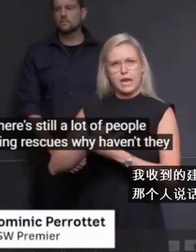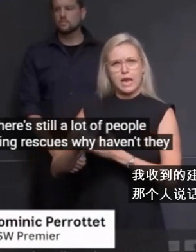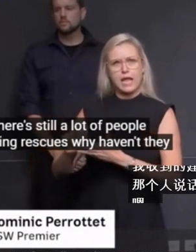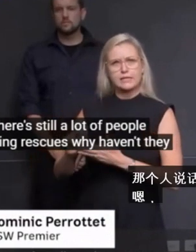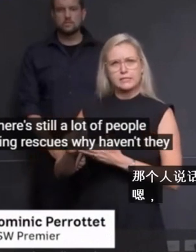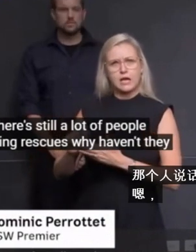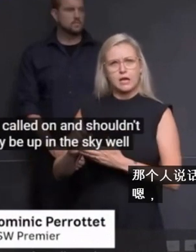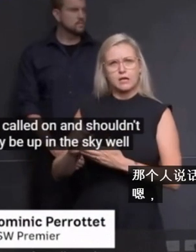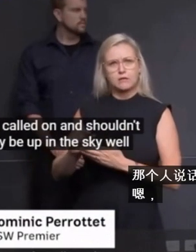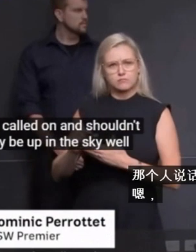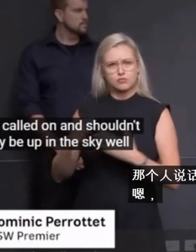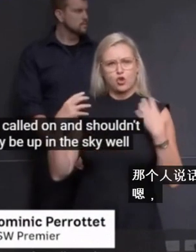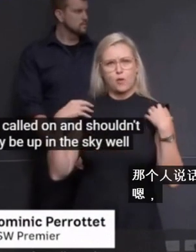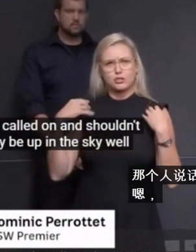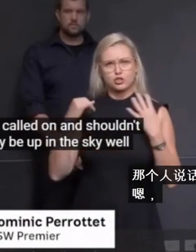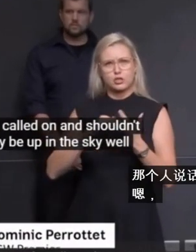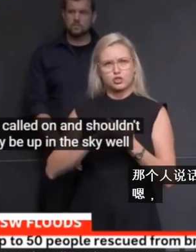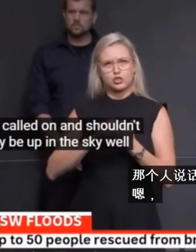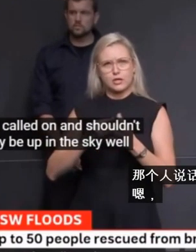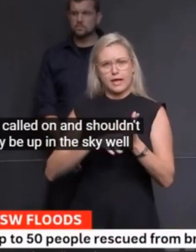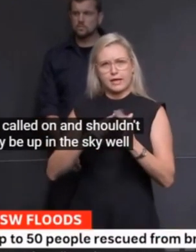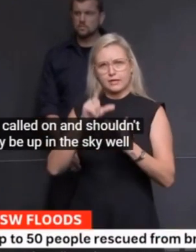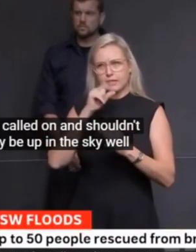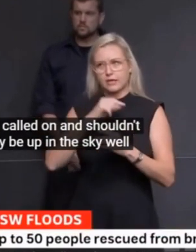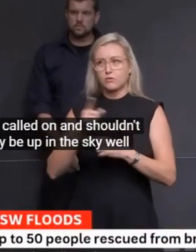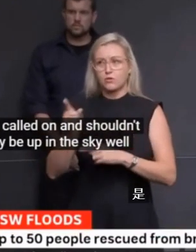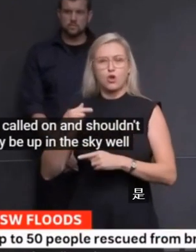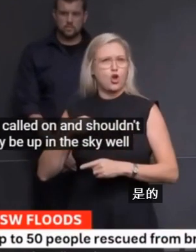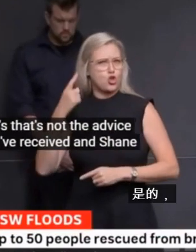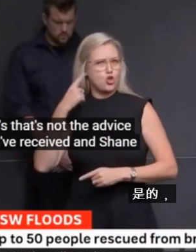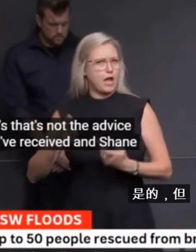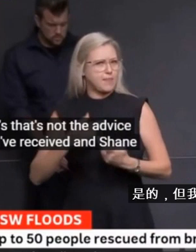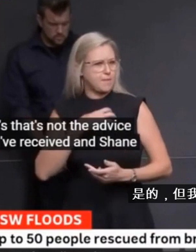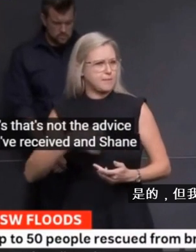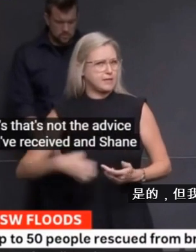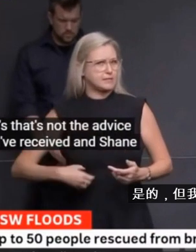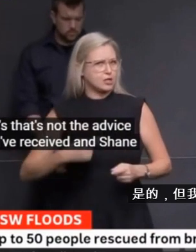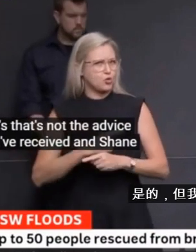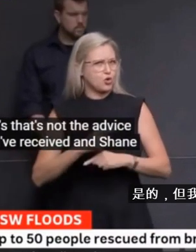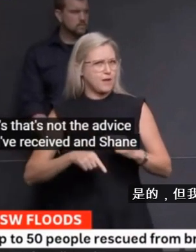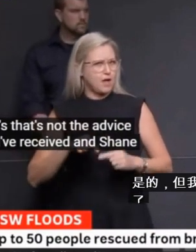that. The Minister this morning at a budget estimate said. Yeah, but